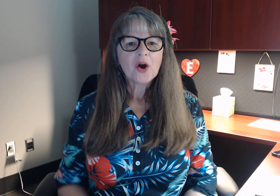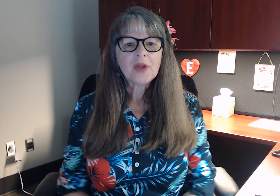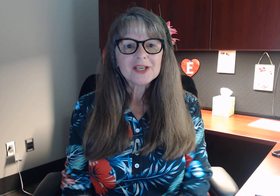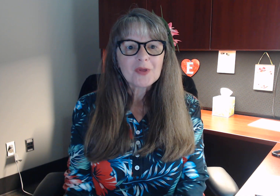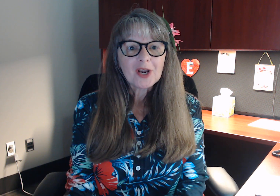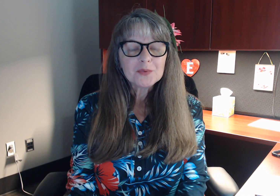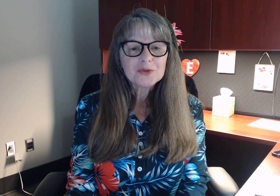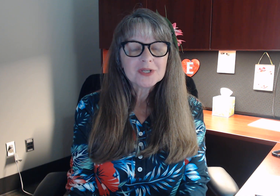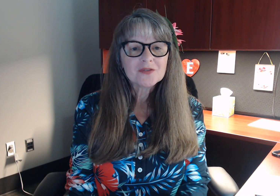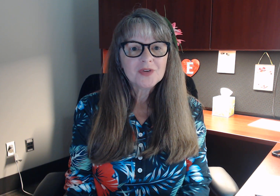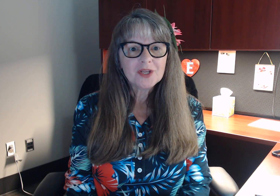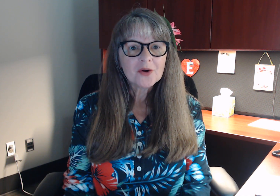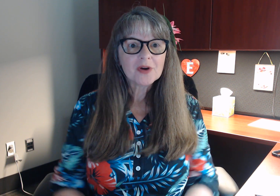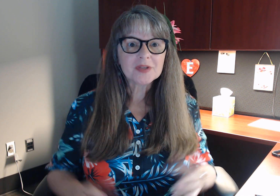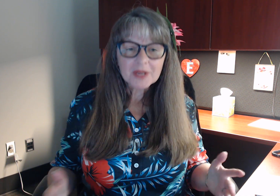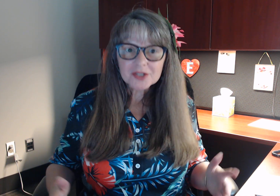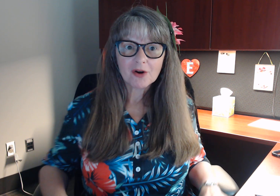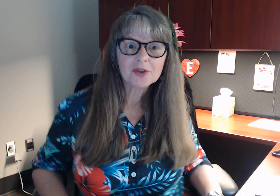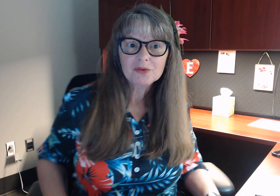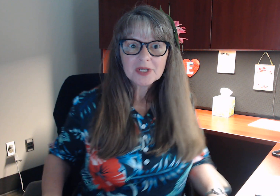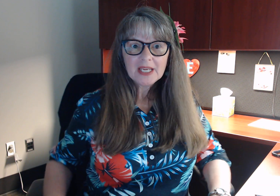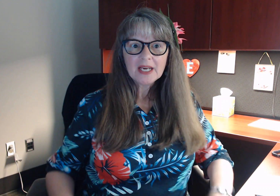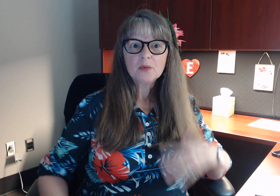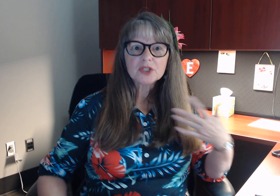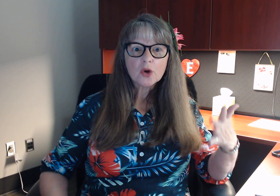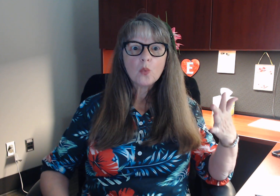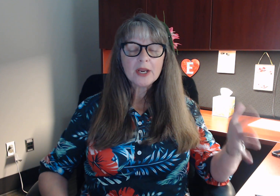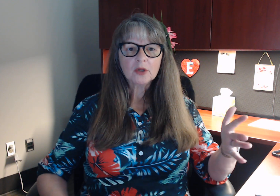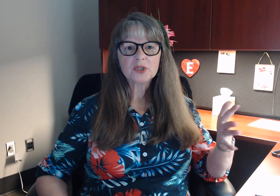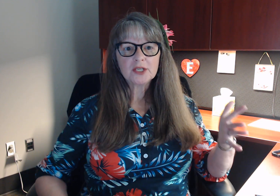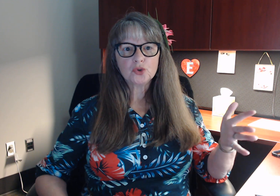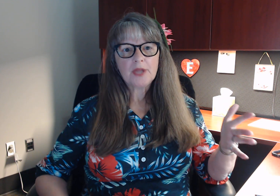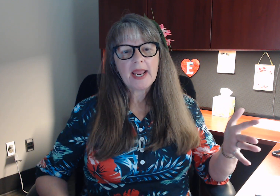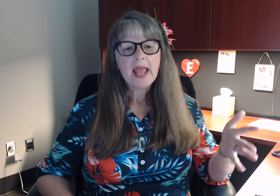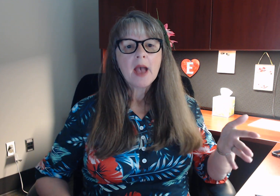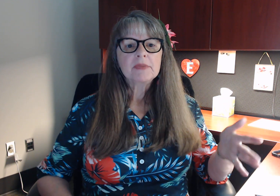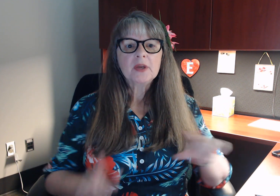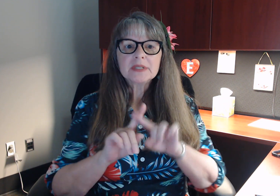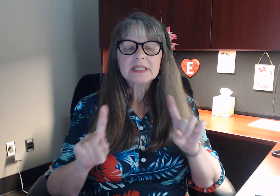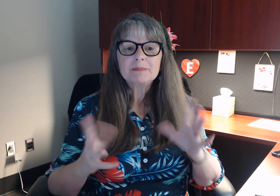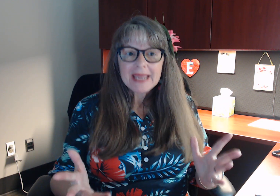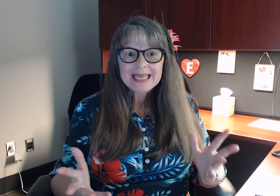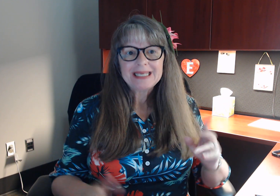Okay, so I thought I would do this video of something I saw on the news again. It was so weird. It was yesterday. But there was this man